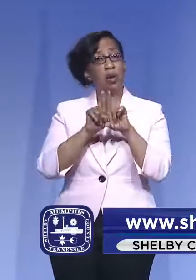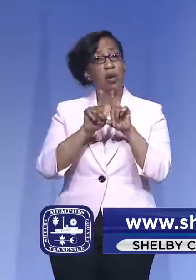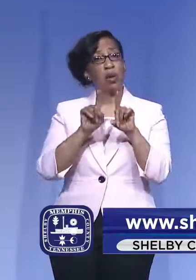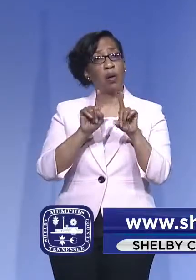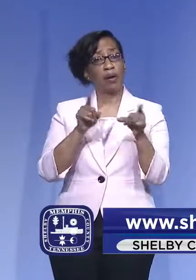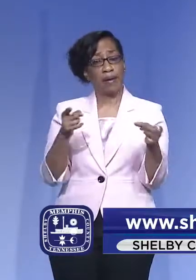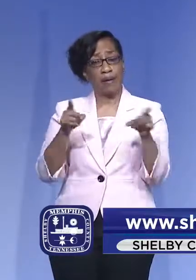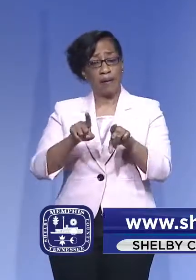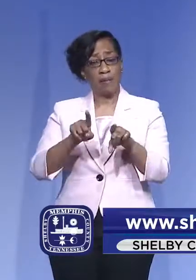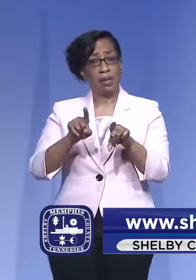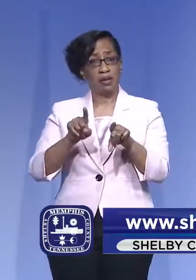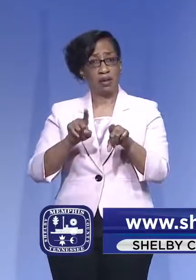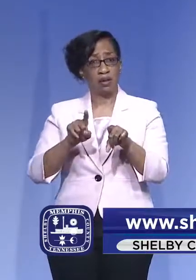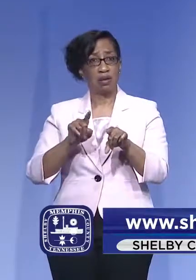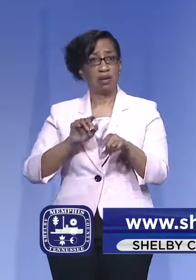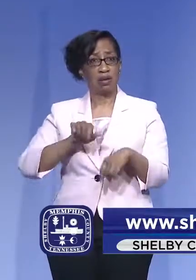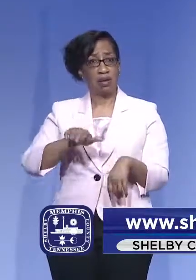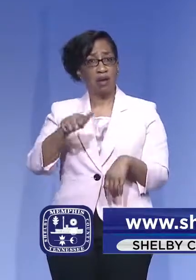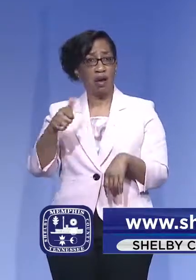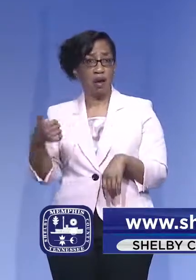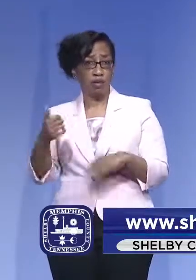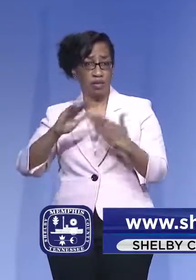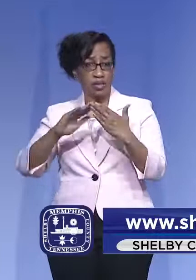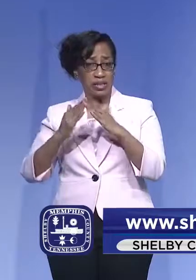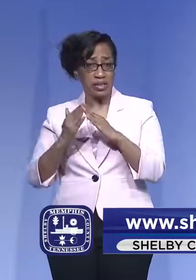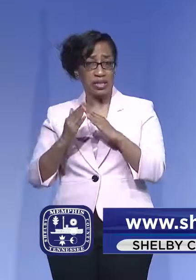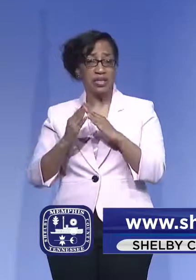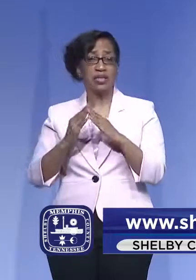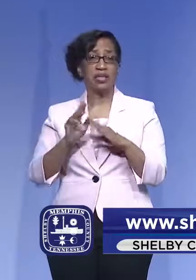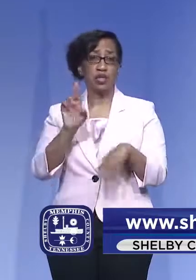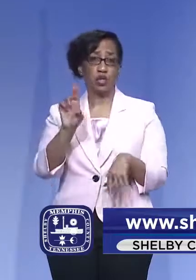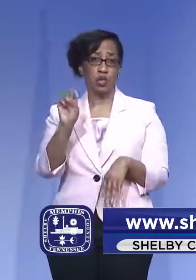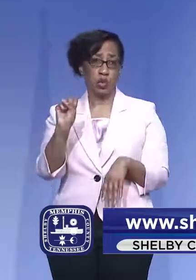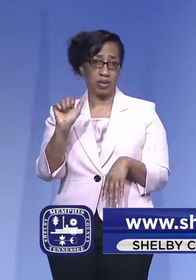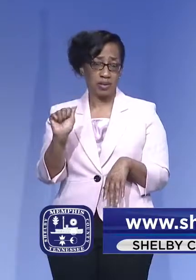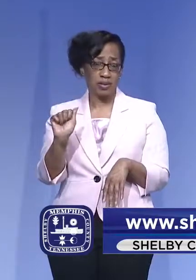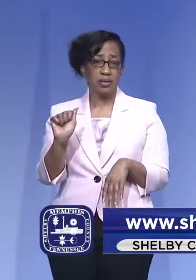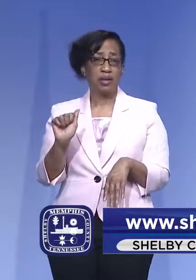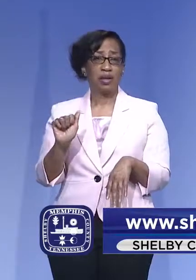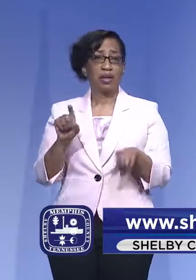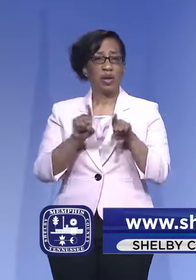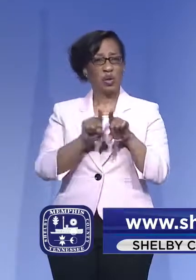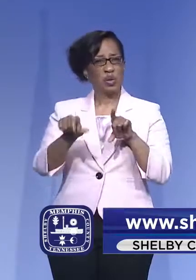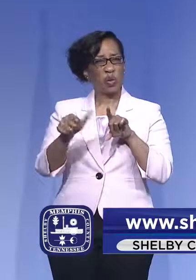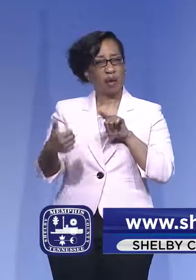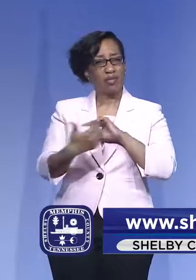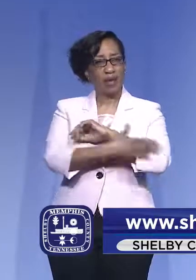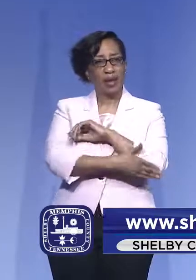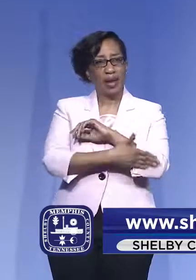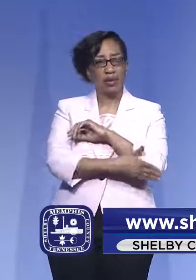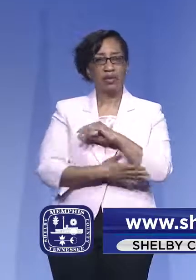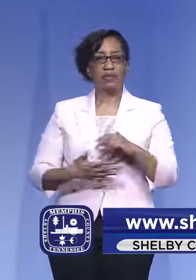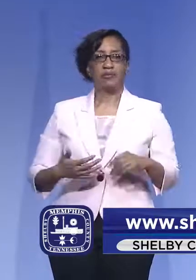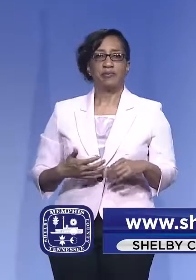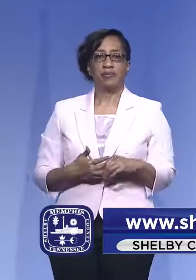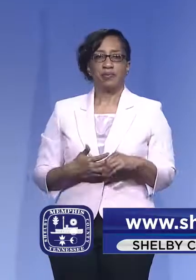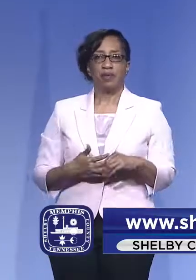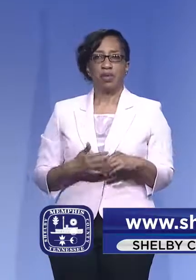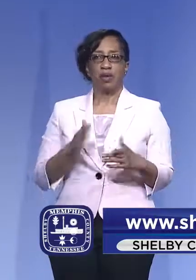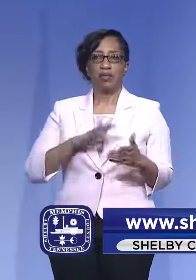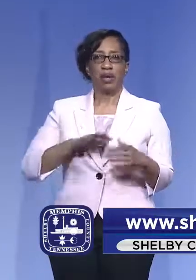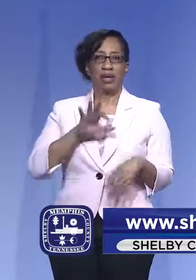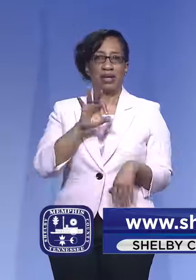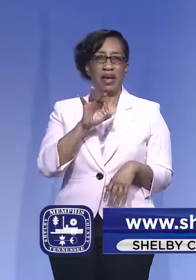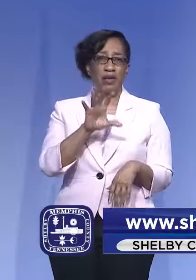other parts of the United States in counties of a similar size. So everywhere you have 900,000 to a